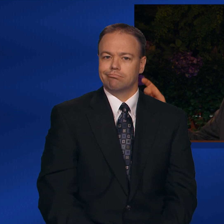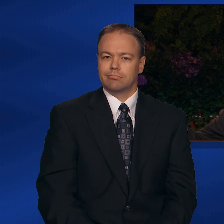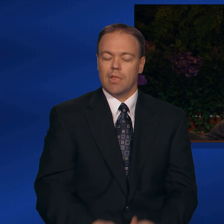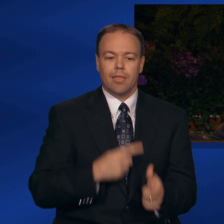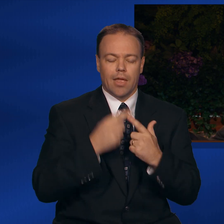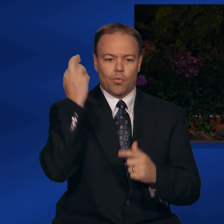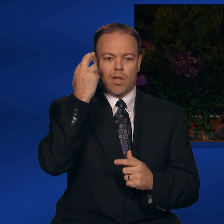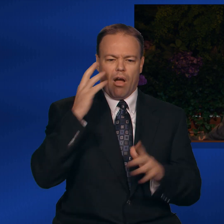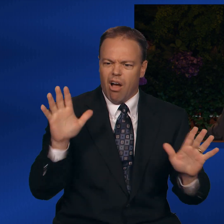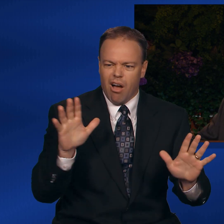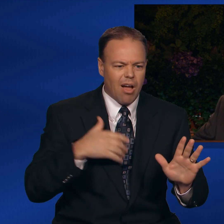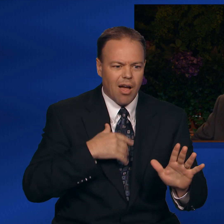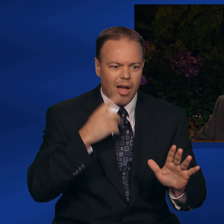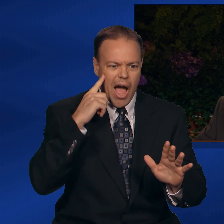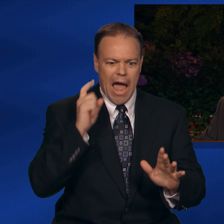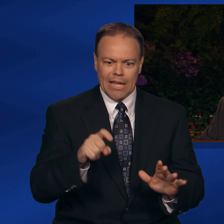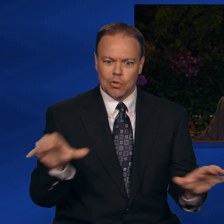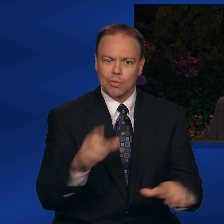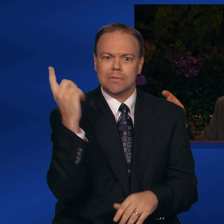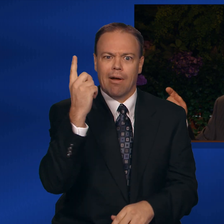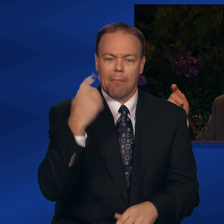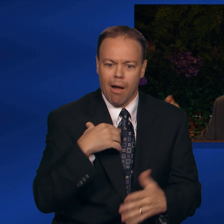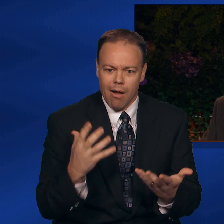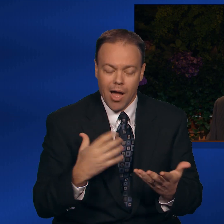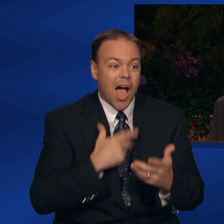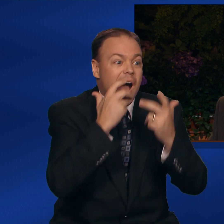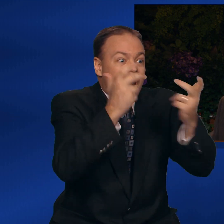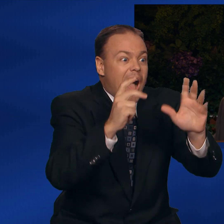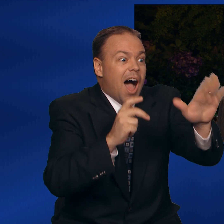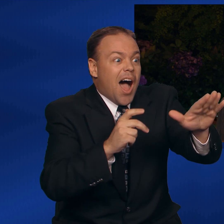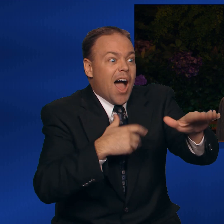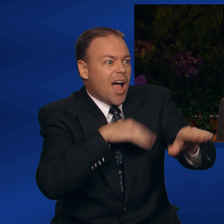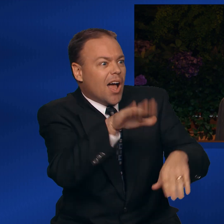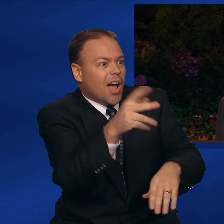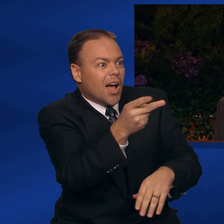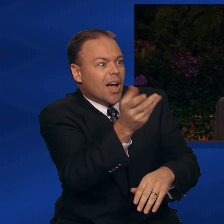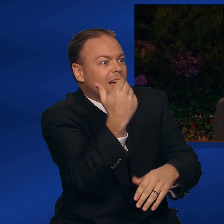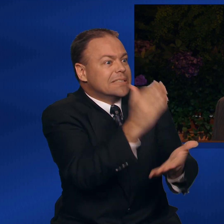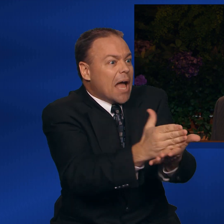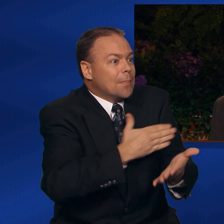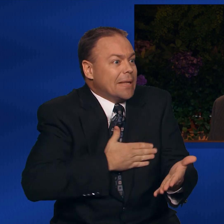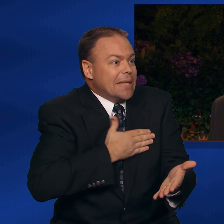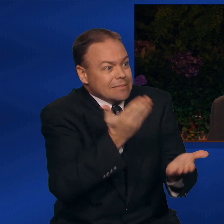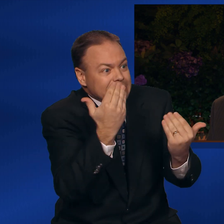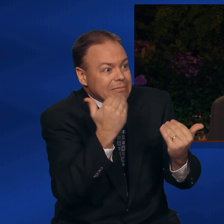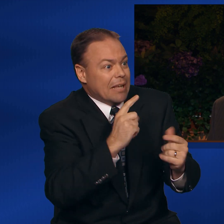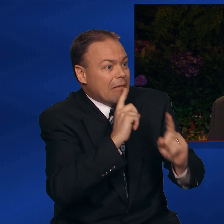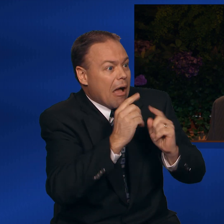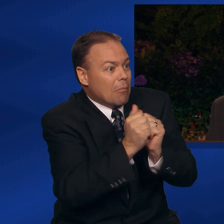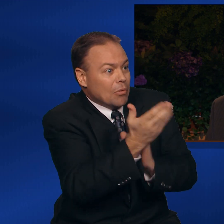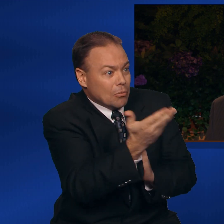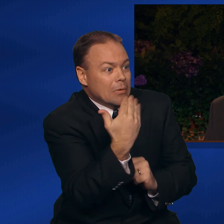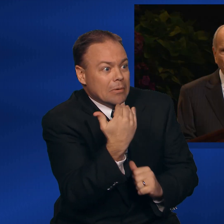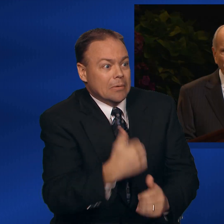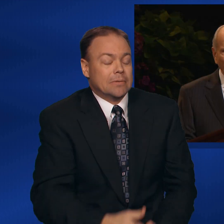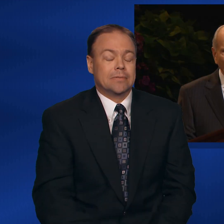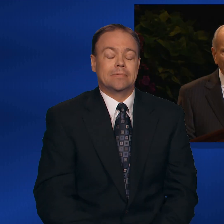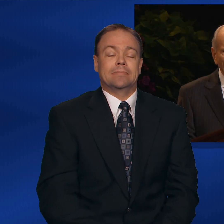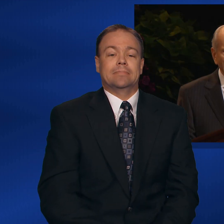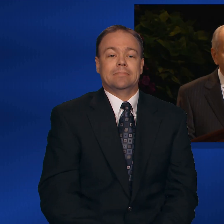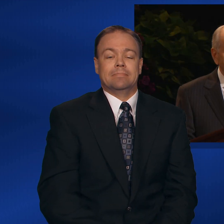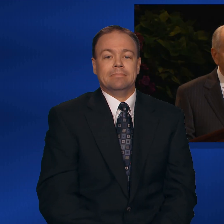Then, realizing the situation required him to act, he shouted out, "Hey, you, please stop. I need to talk to you."